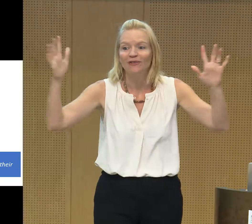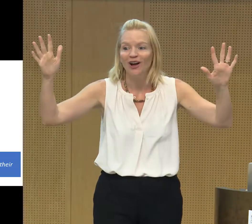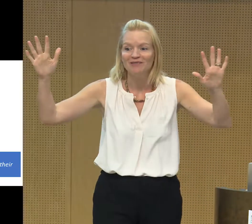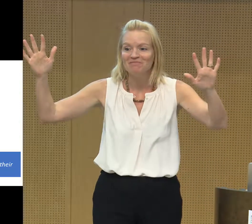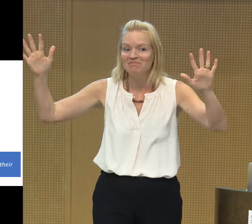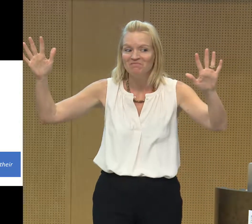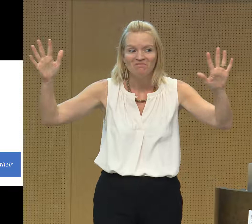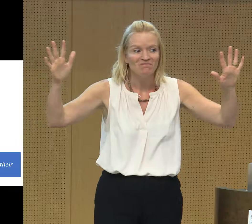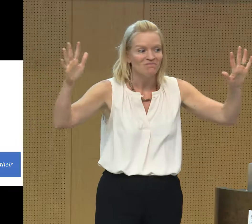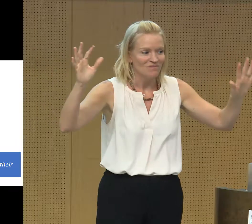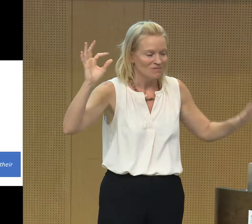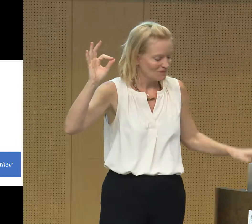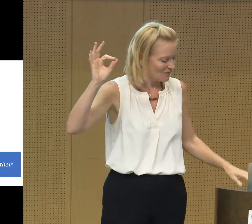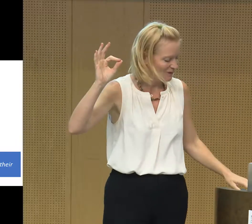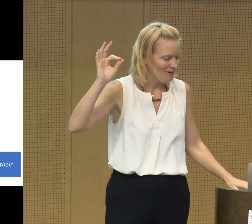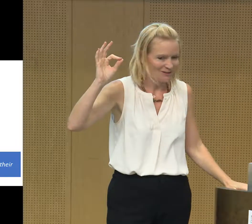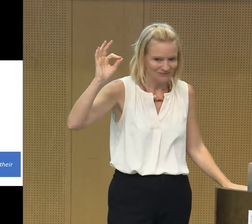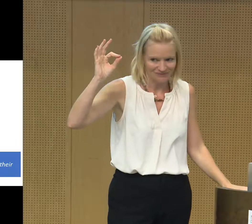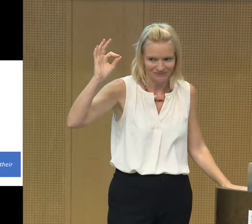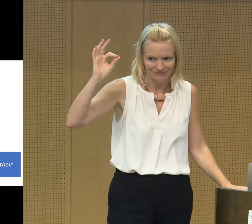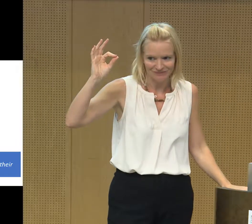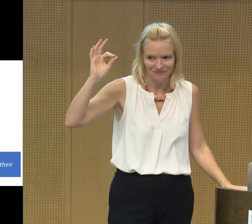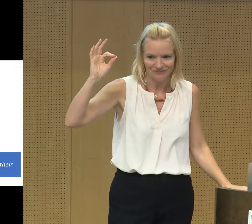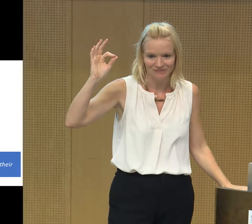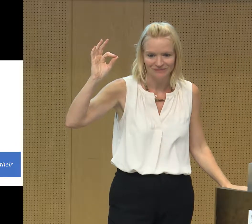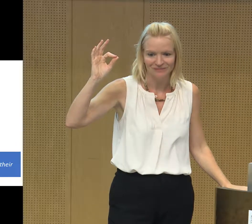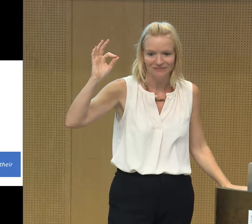Do we have any questions so far? No?